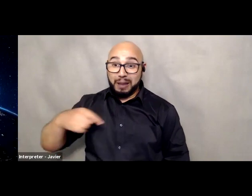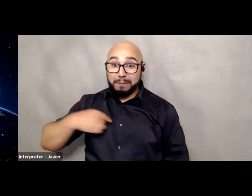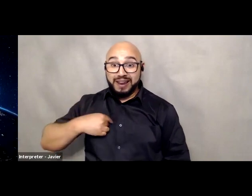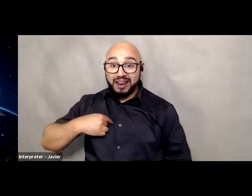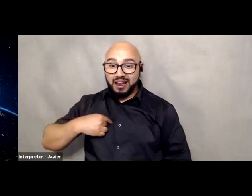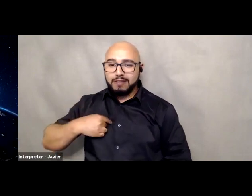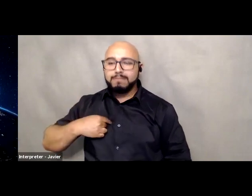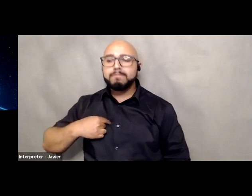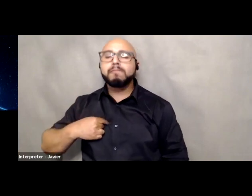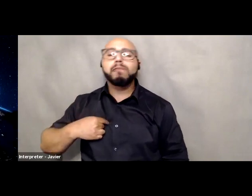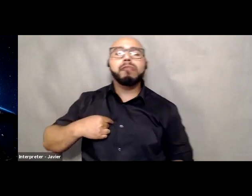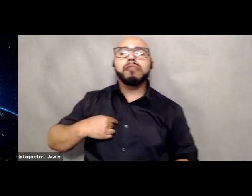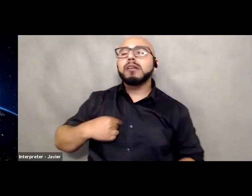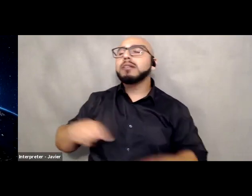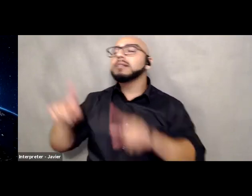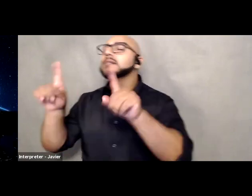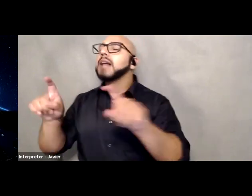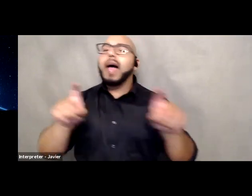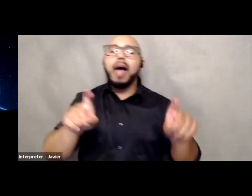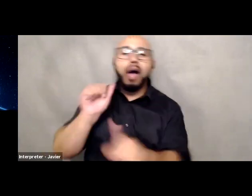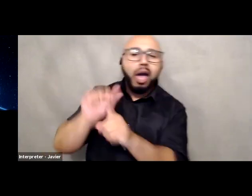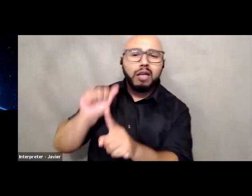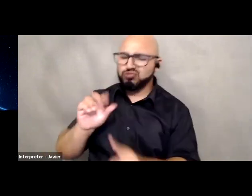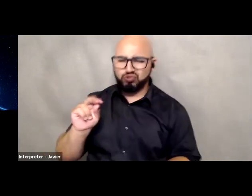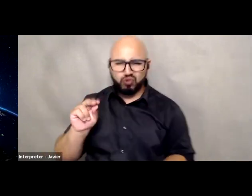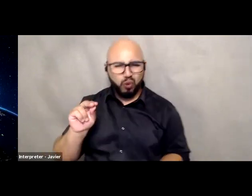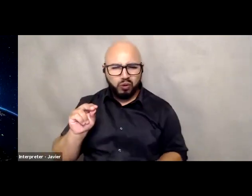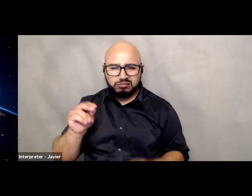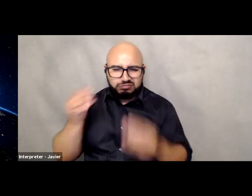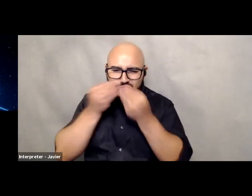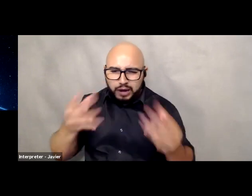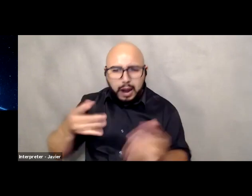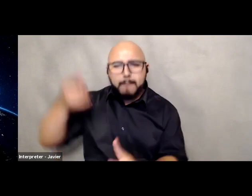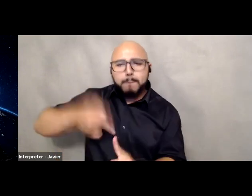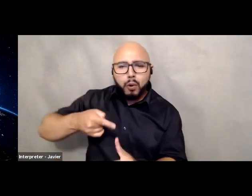how far you get. It's important to me that we understand why we're doing this.